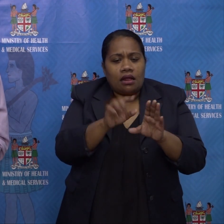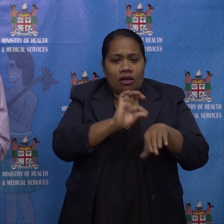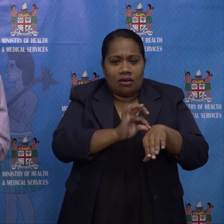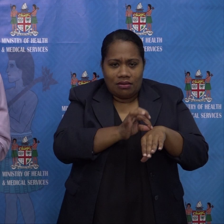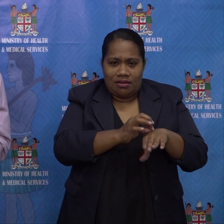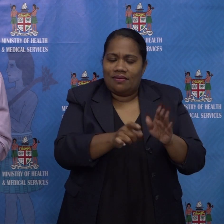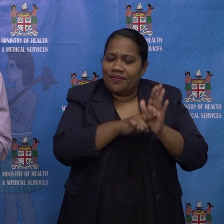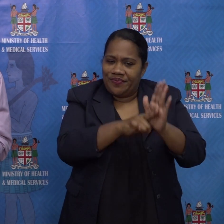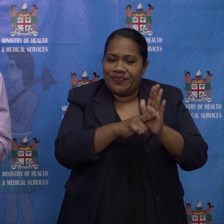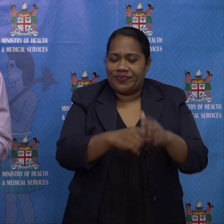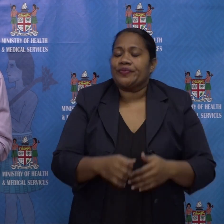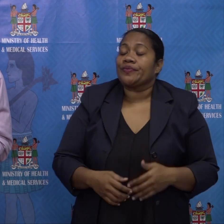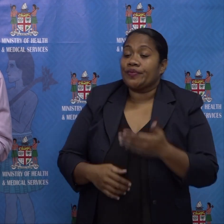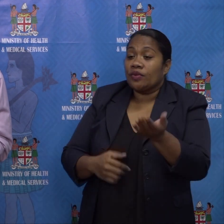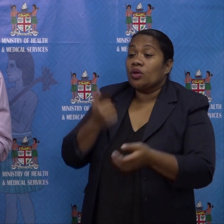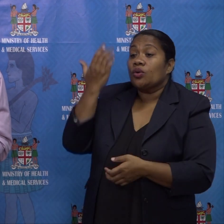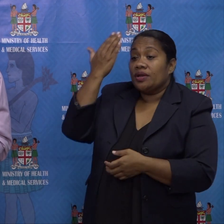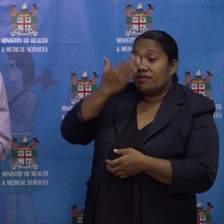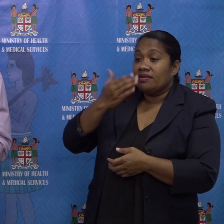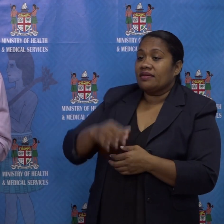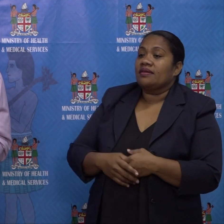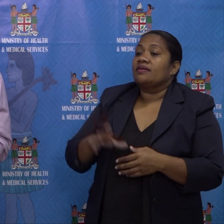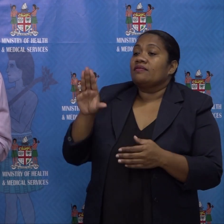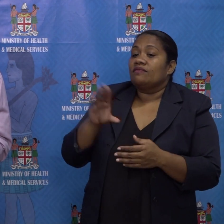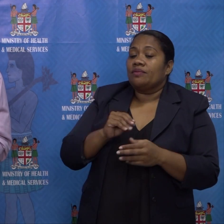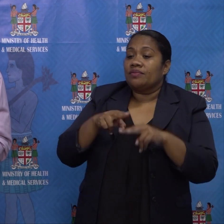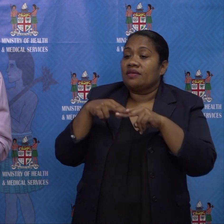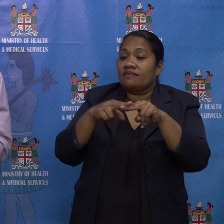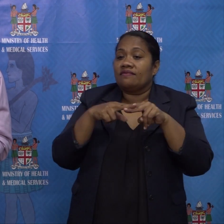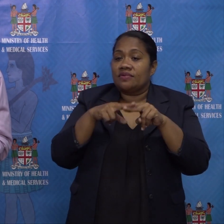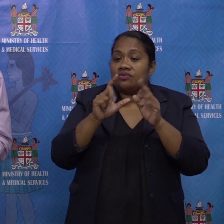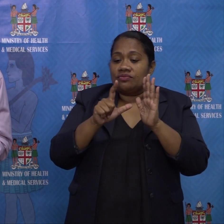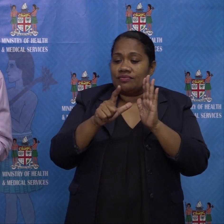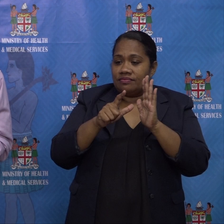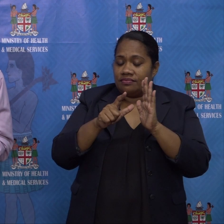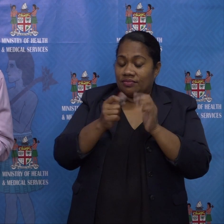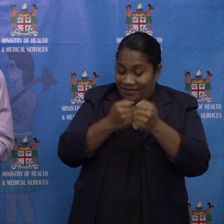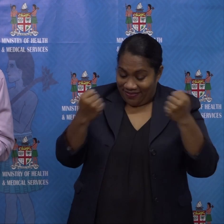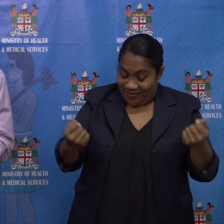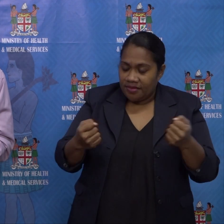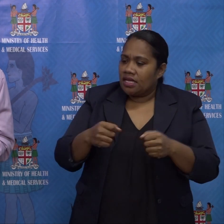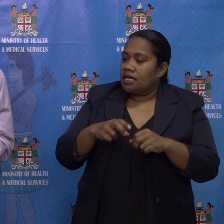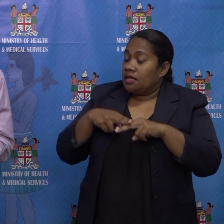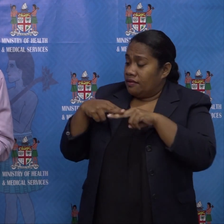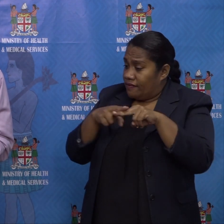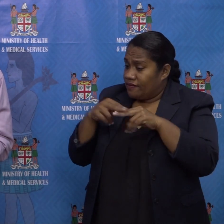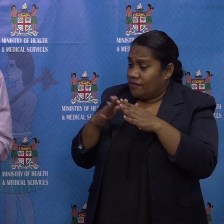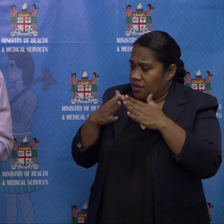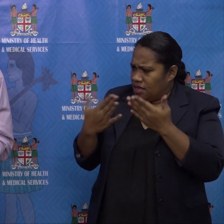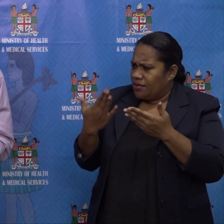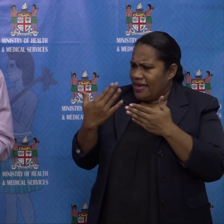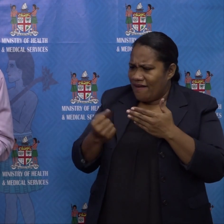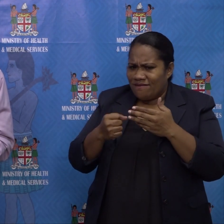Good evening, sir. I'm Areta Voxukongo from the Fiji Times. Fiji now has the variant